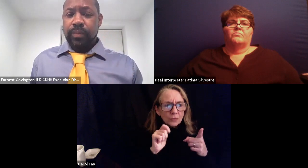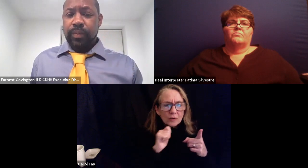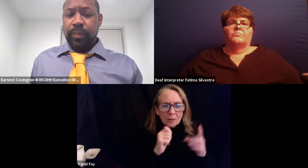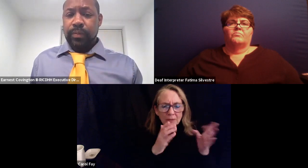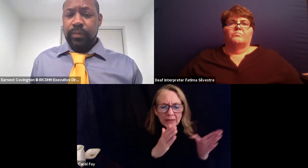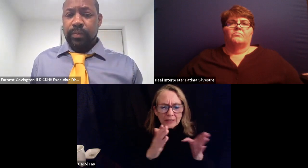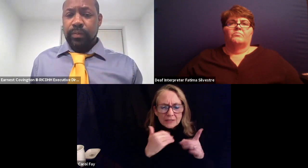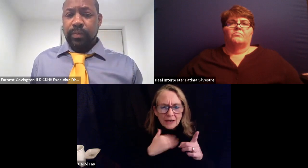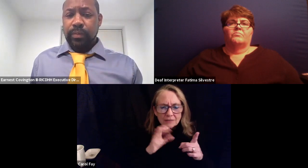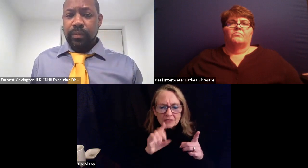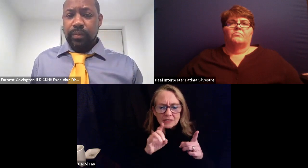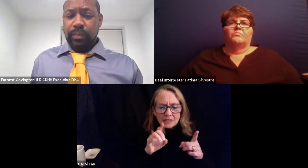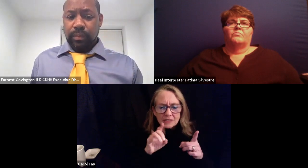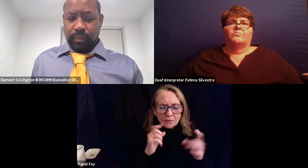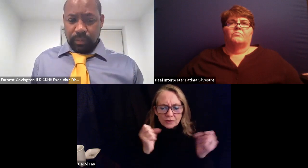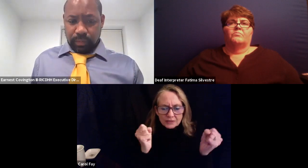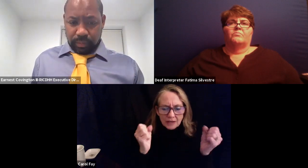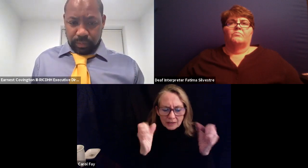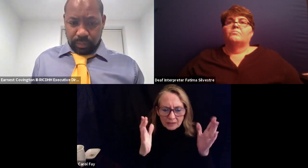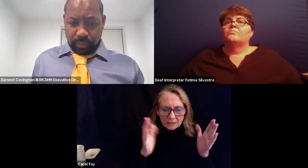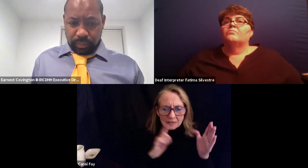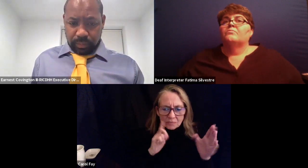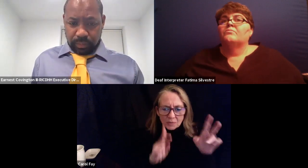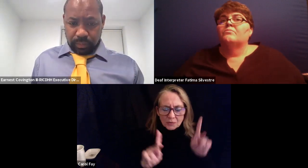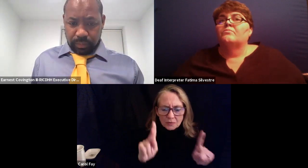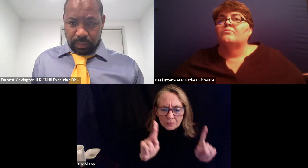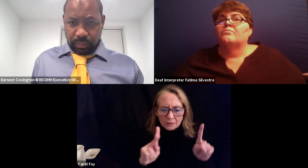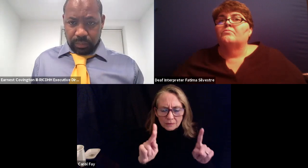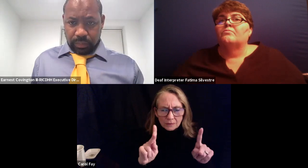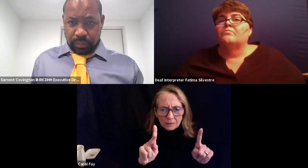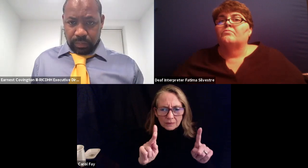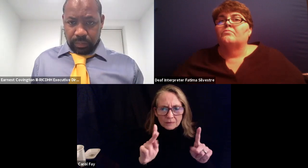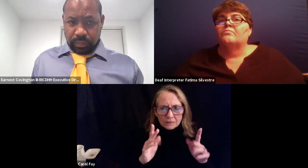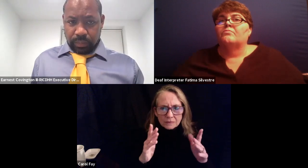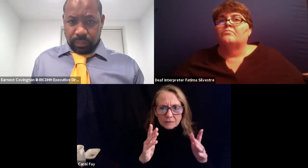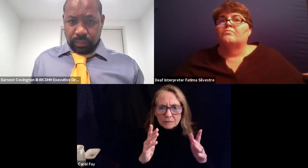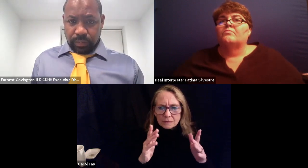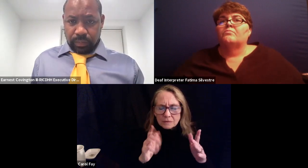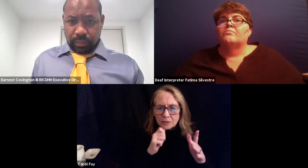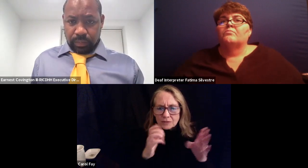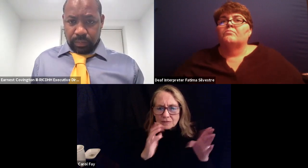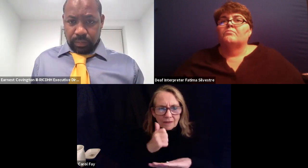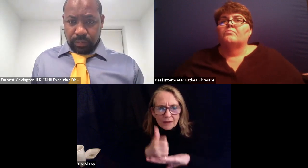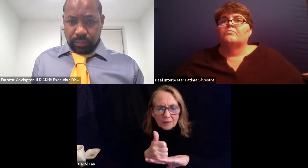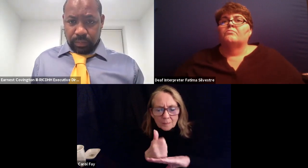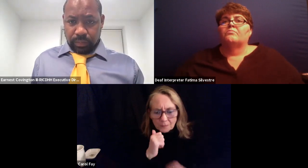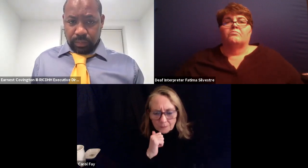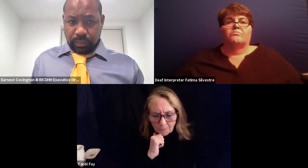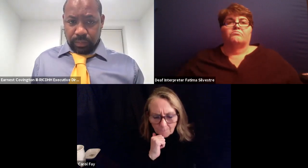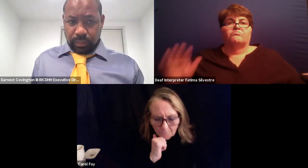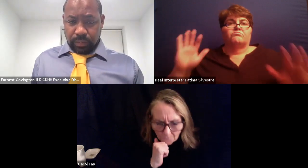Yeah, we were not planning to have a CDI for signing deaf people. So we didn't set that